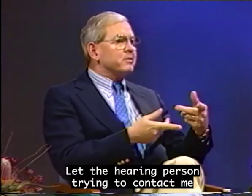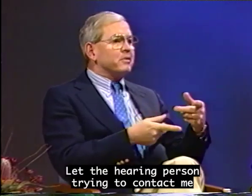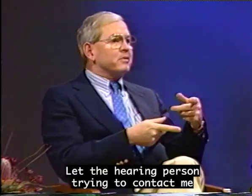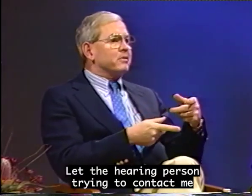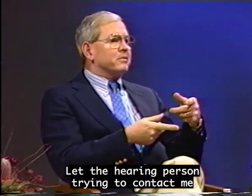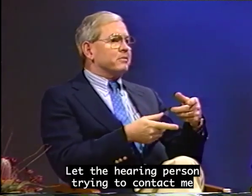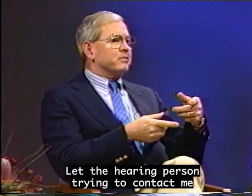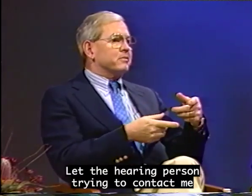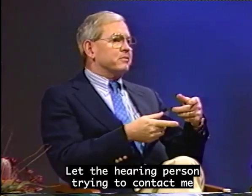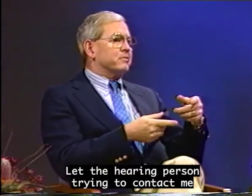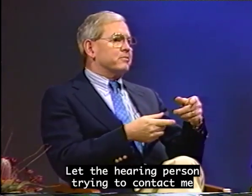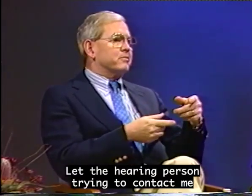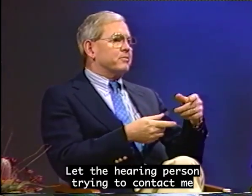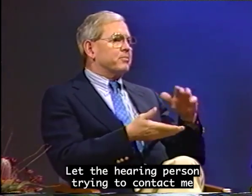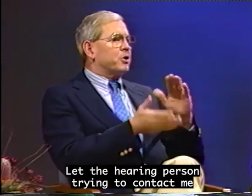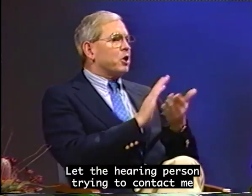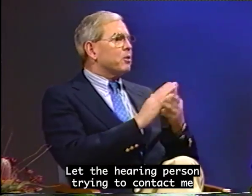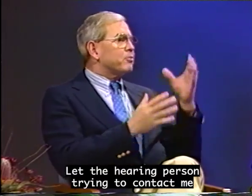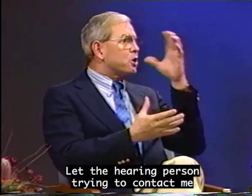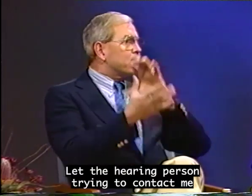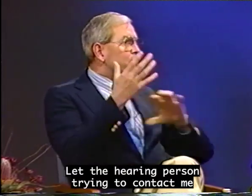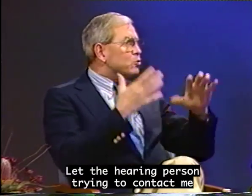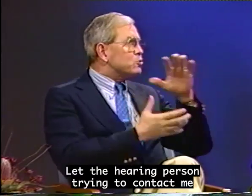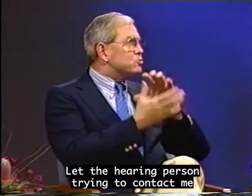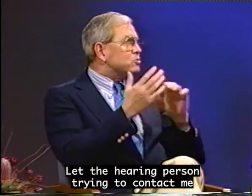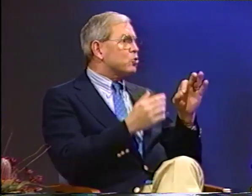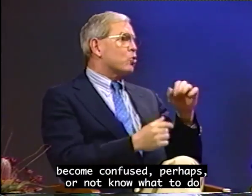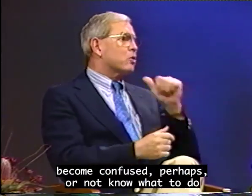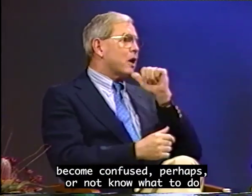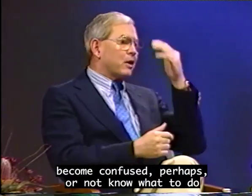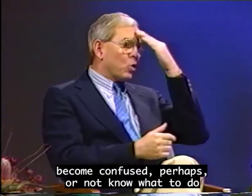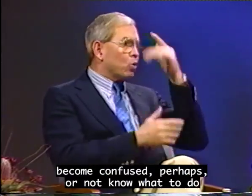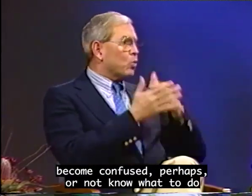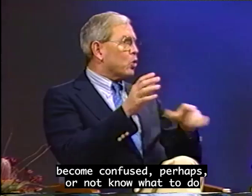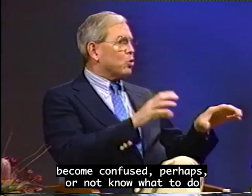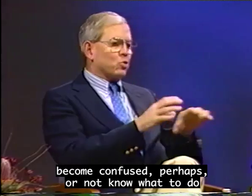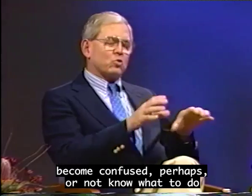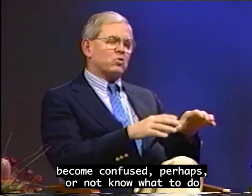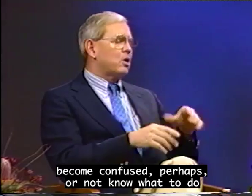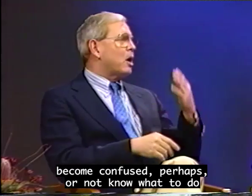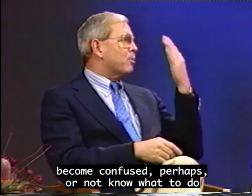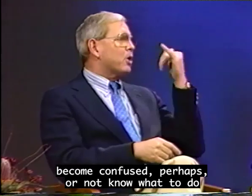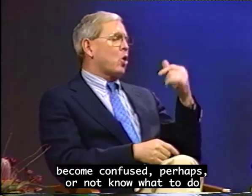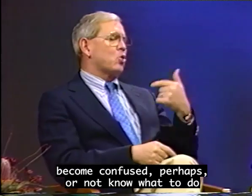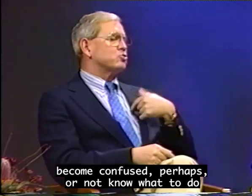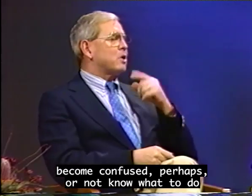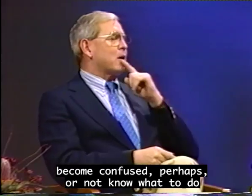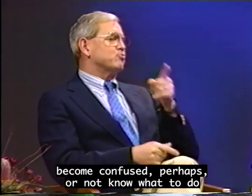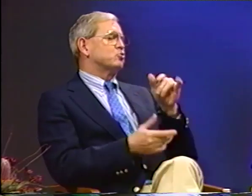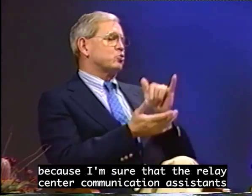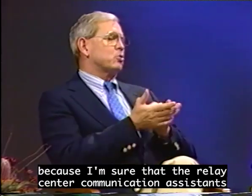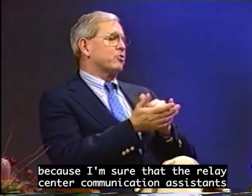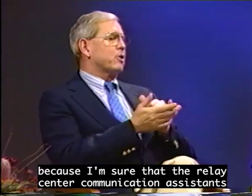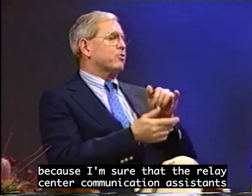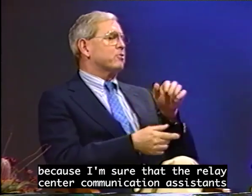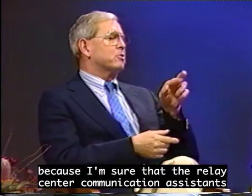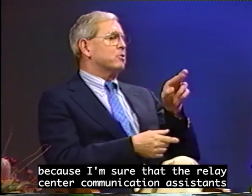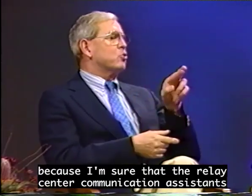much. Let the hearing person trying to contact me become confused perhaps, or not know what to do,